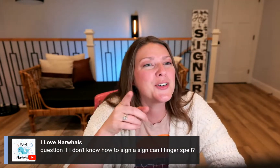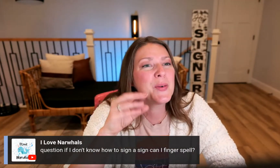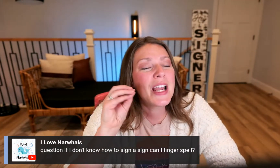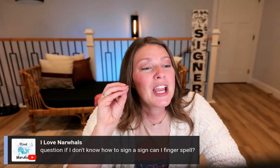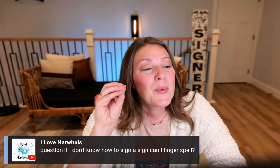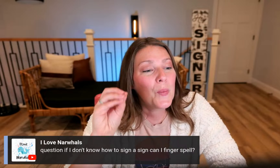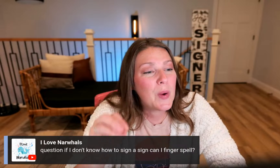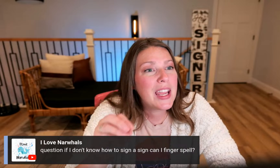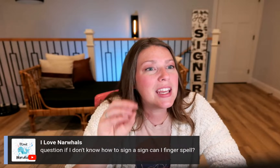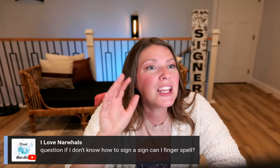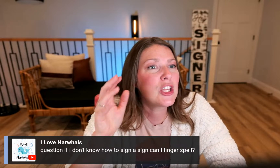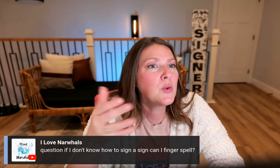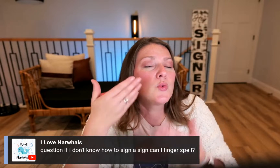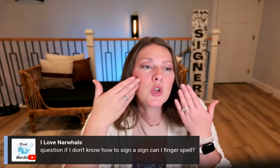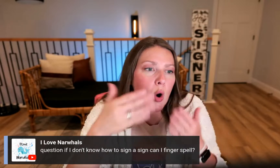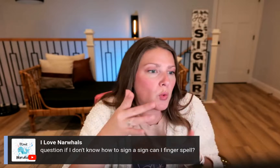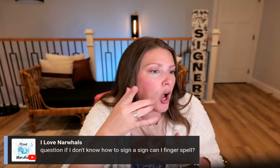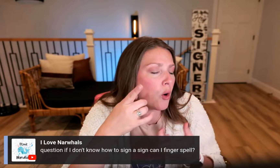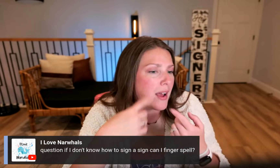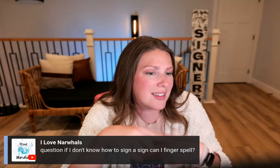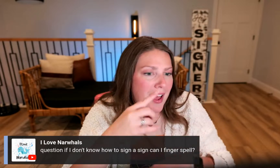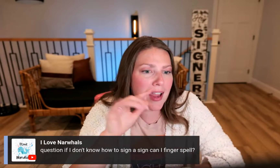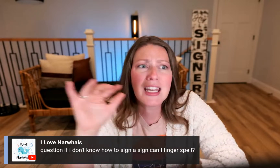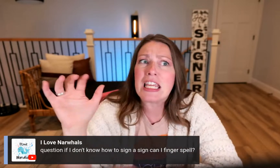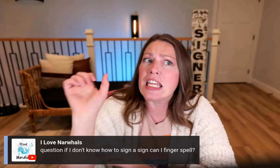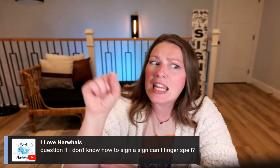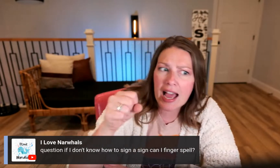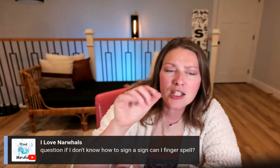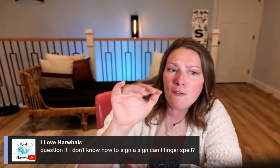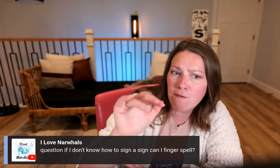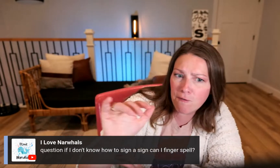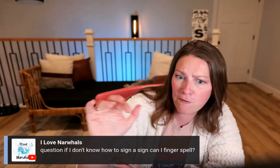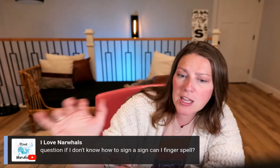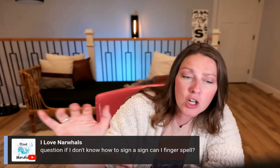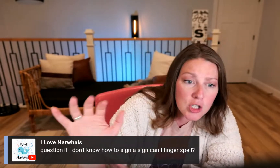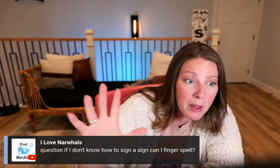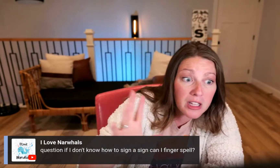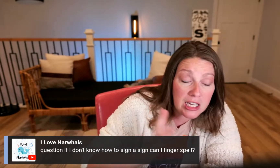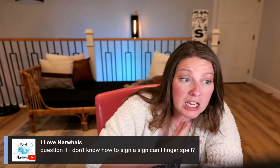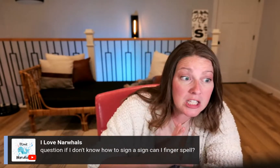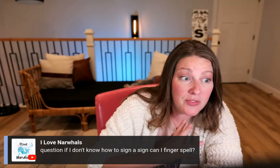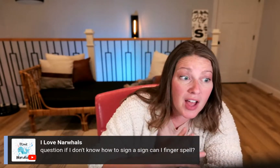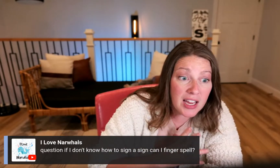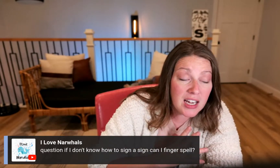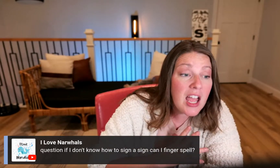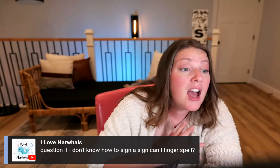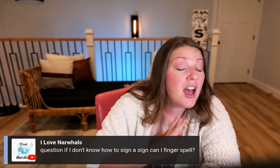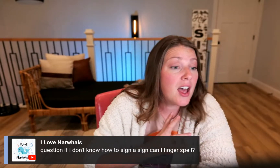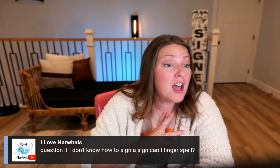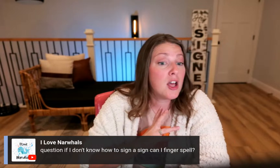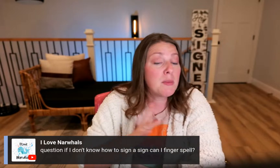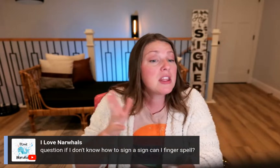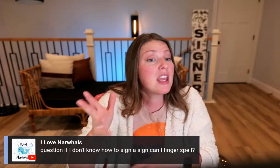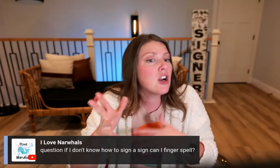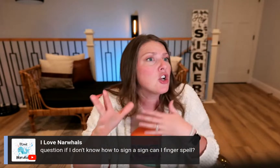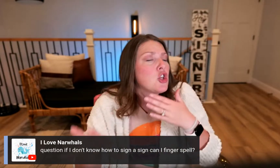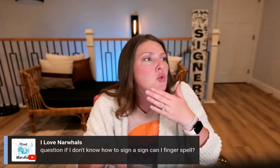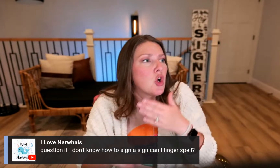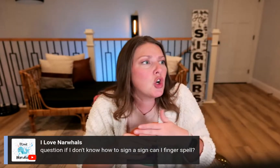So when you don't know a sign, yes, fingerspelling is fine. You